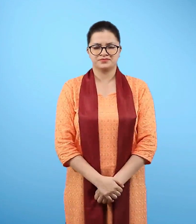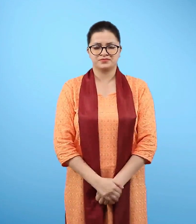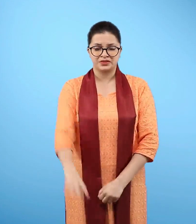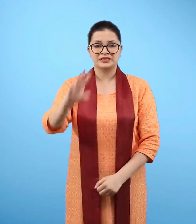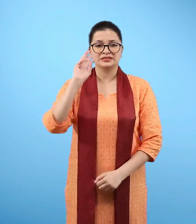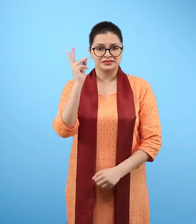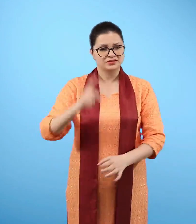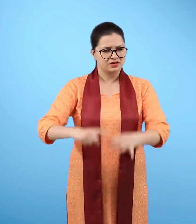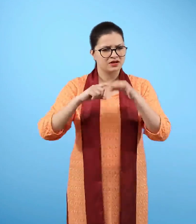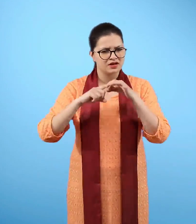3.